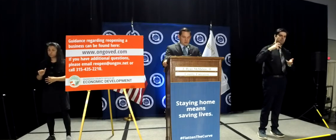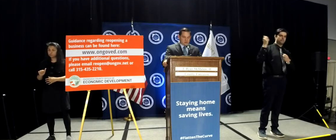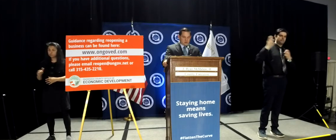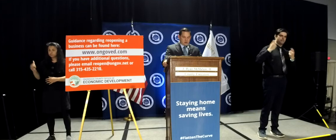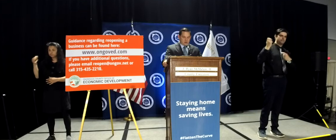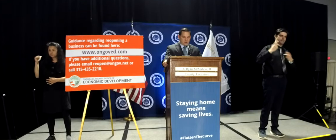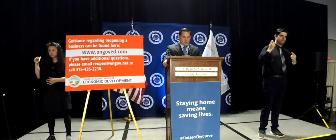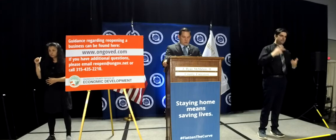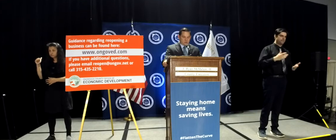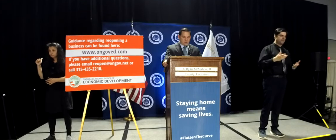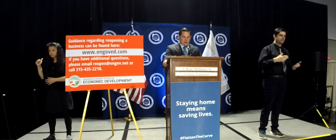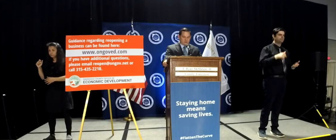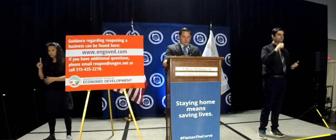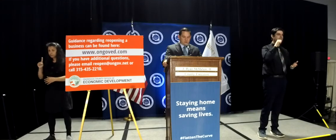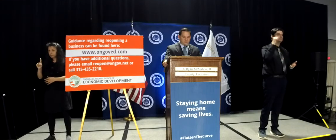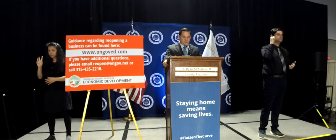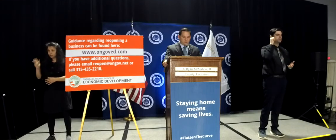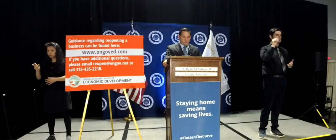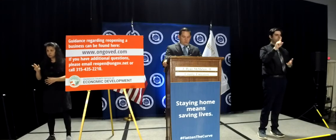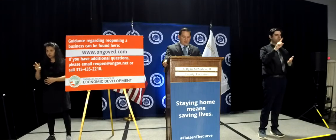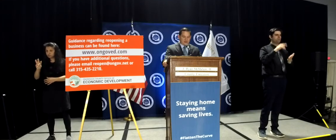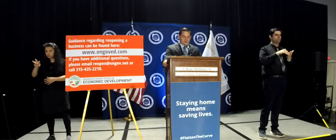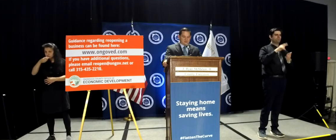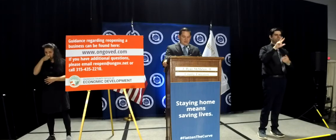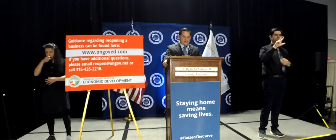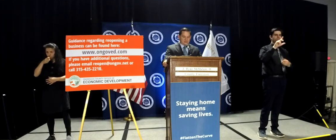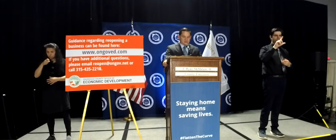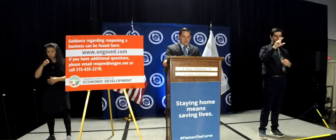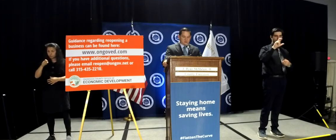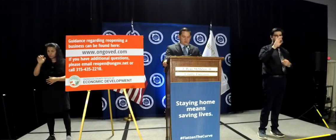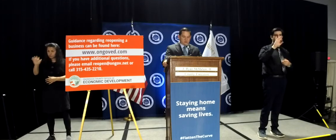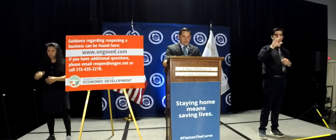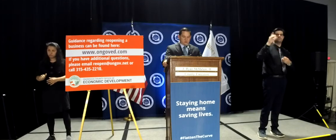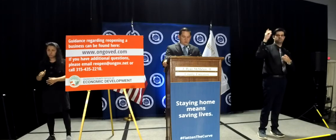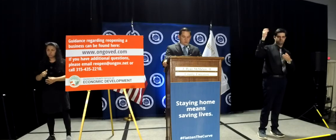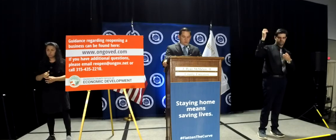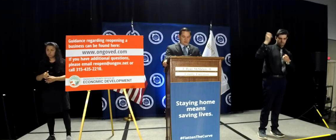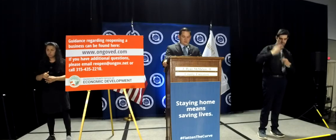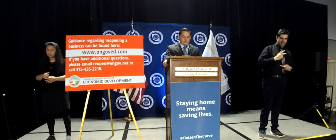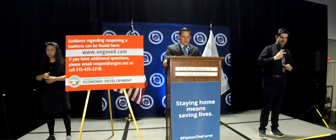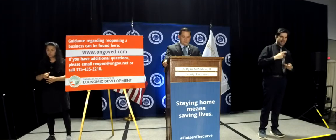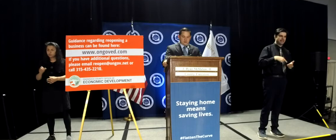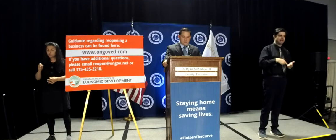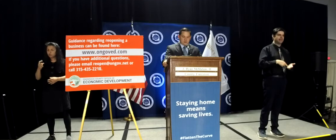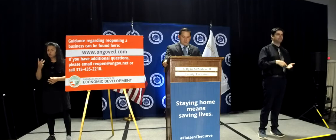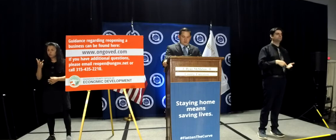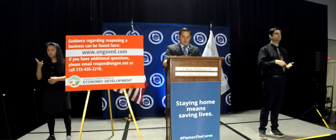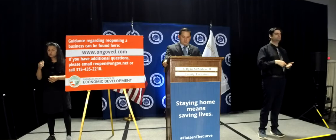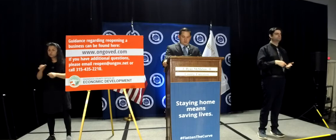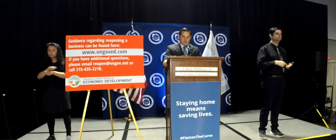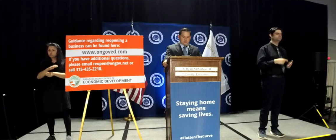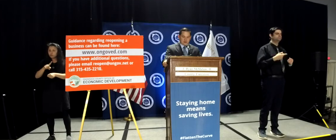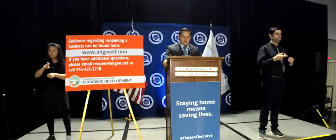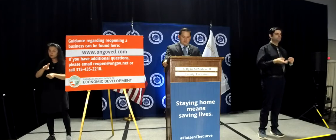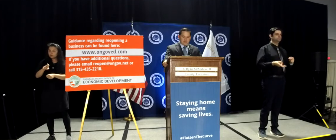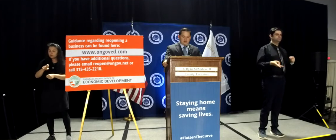back. We now have 2,024 positive cases, 32 new cases, and